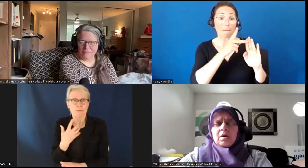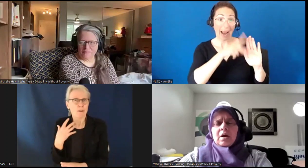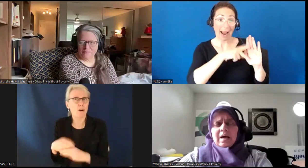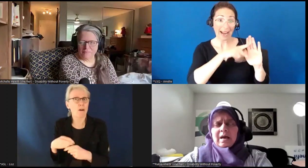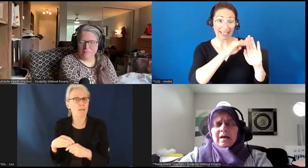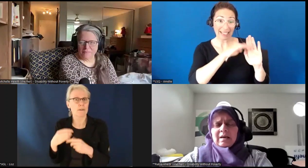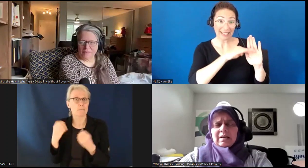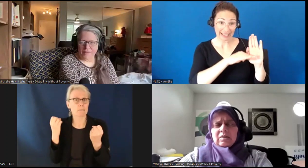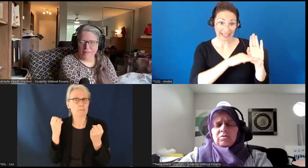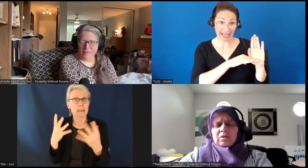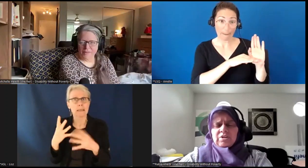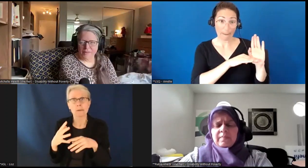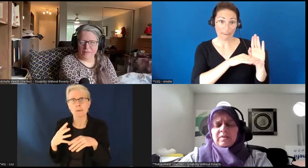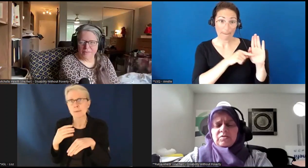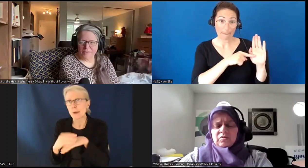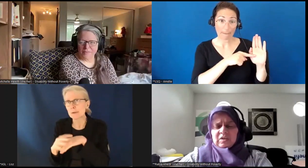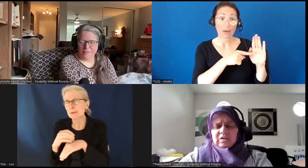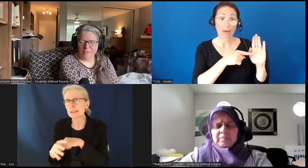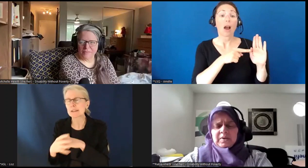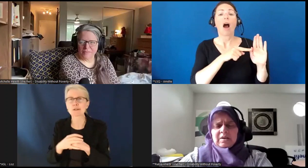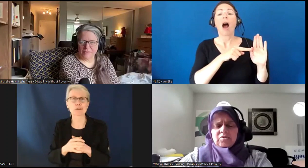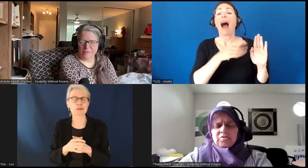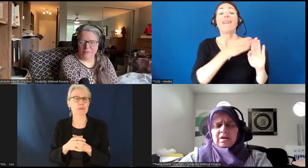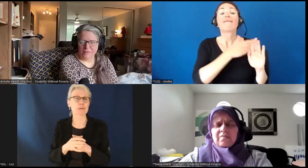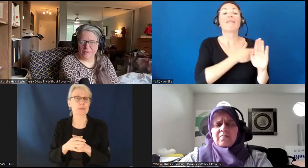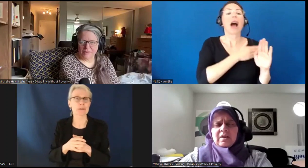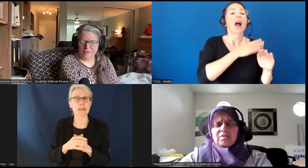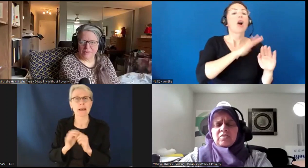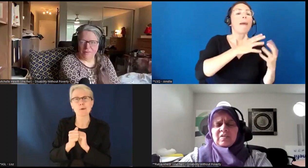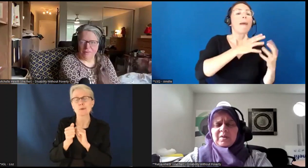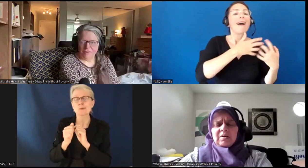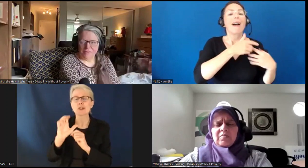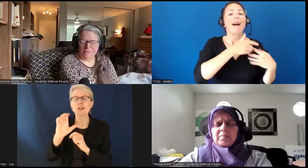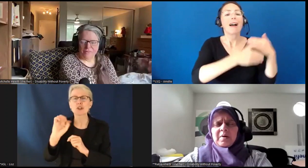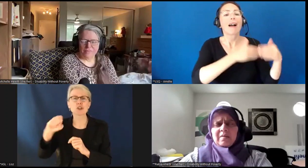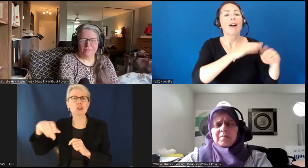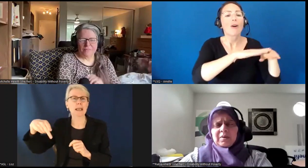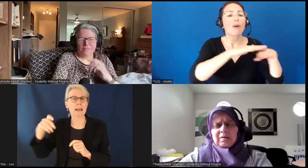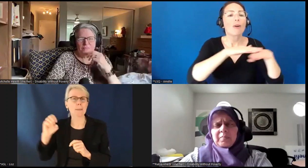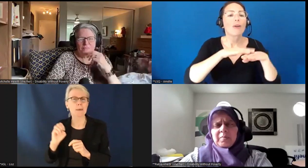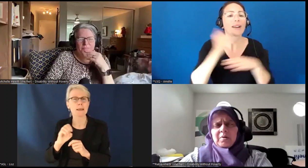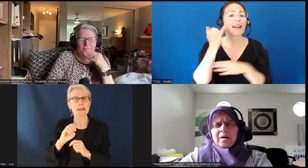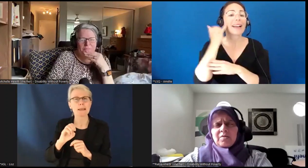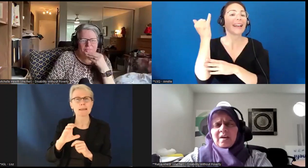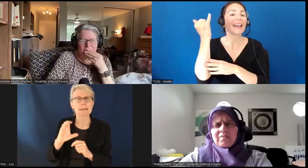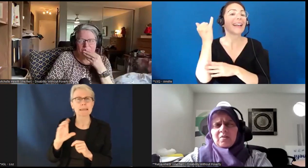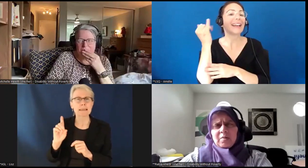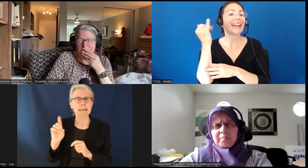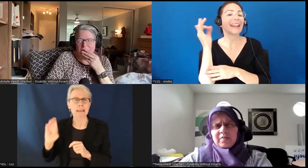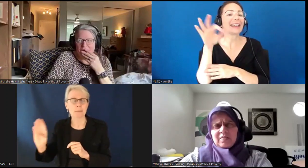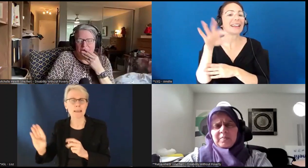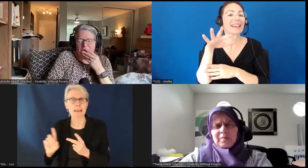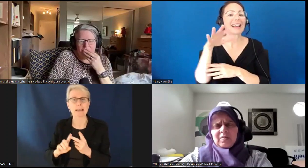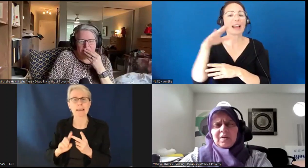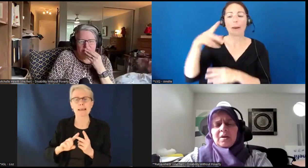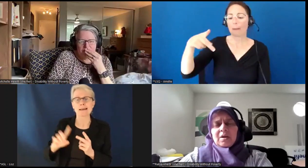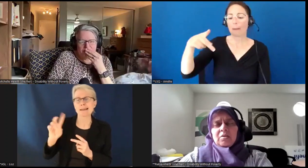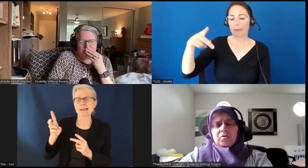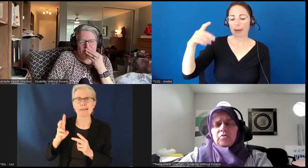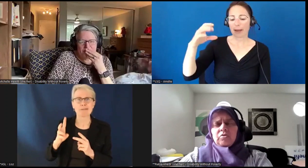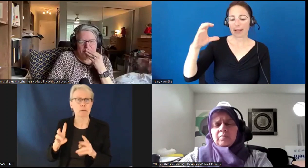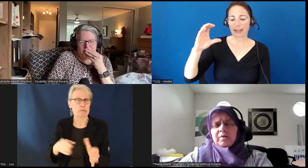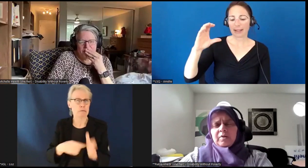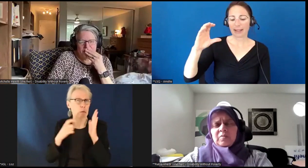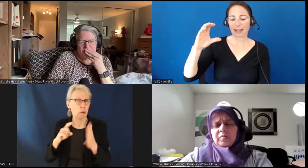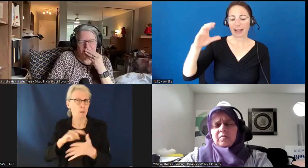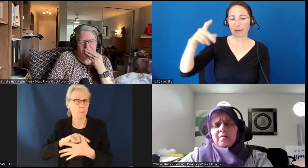through the Shape the CDB initiative in our Disability with Possibility report, our 7 core principles.